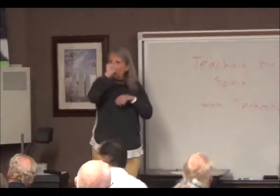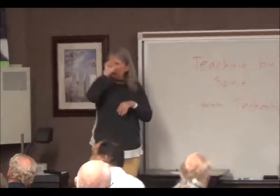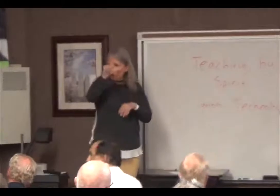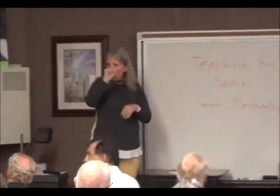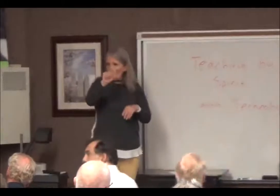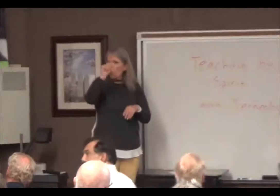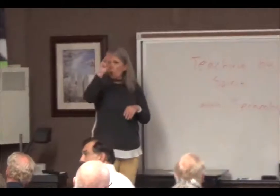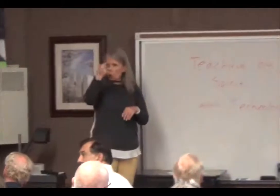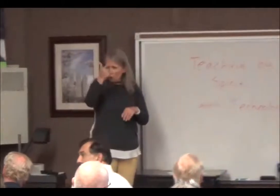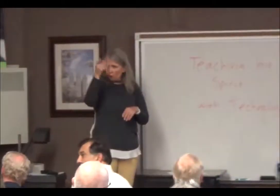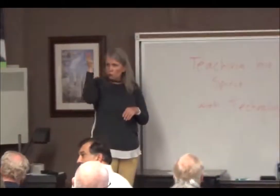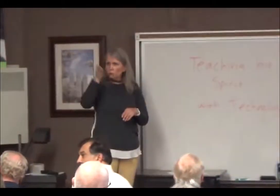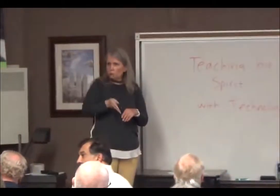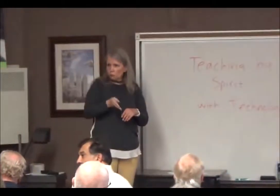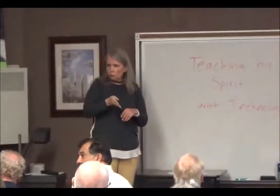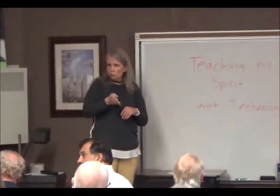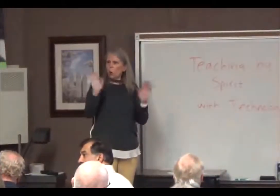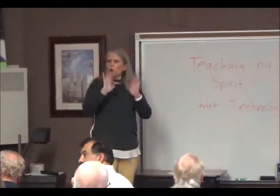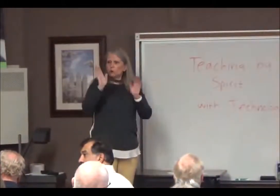On ASL.org,